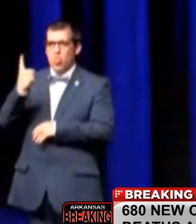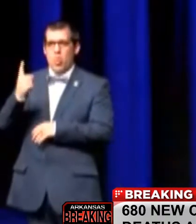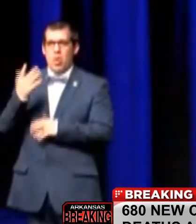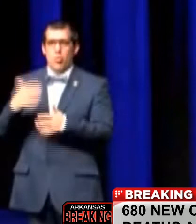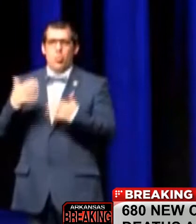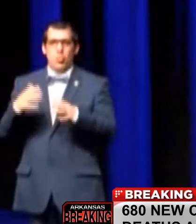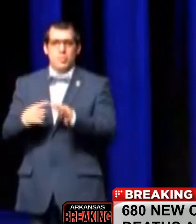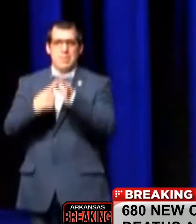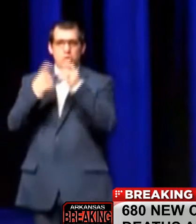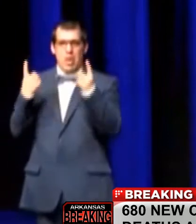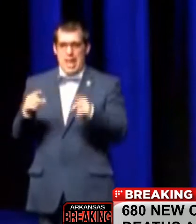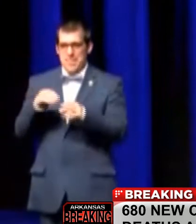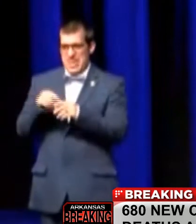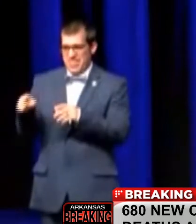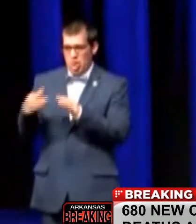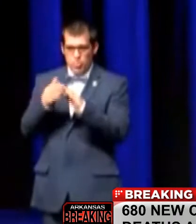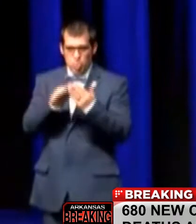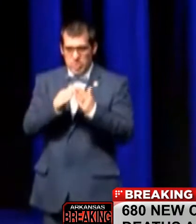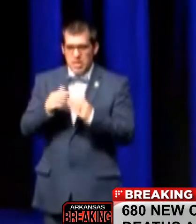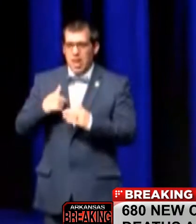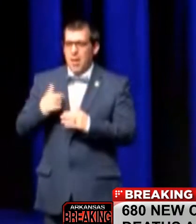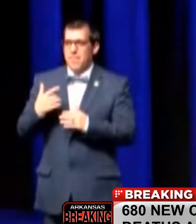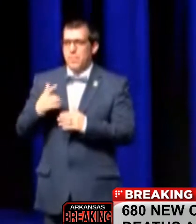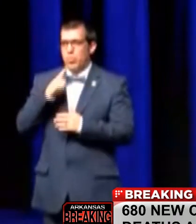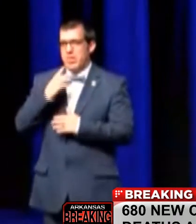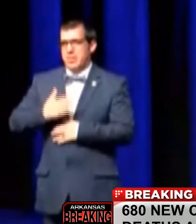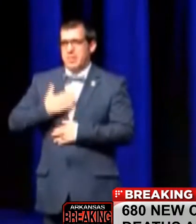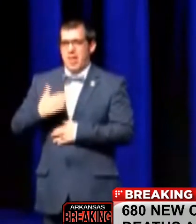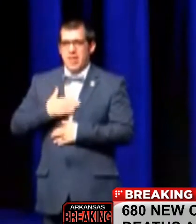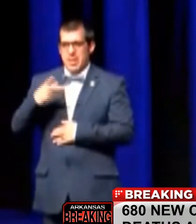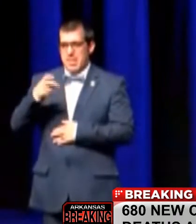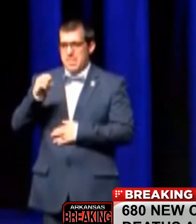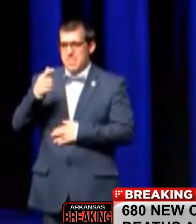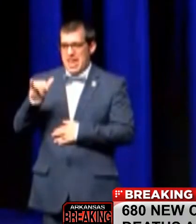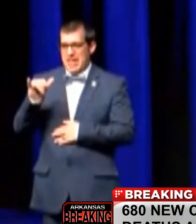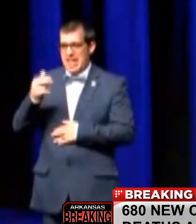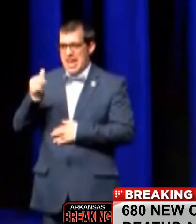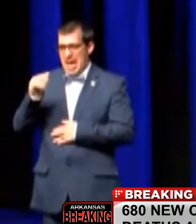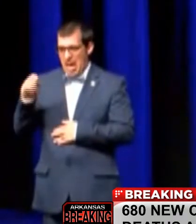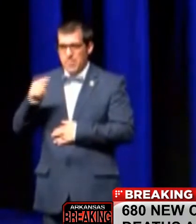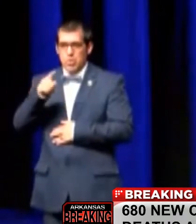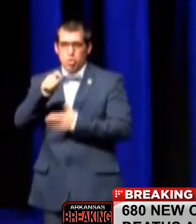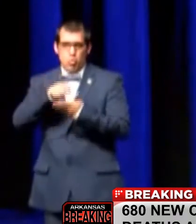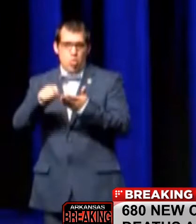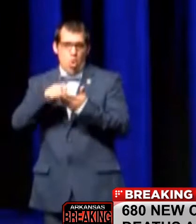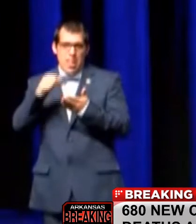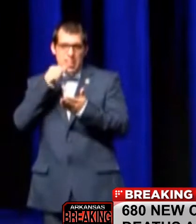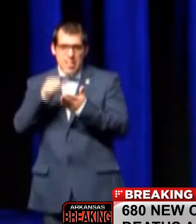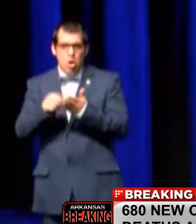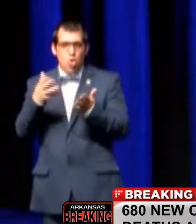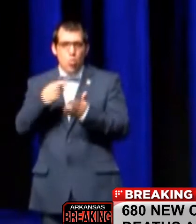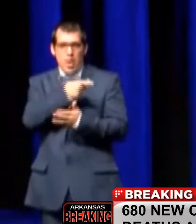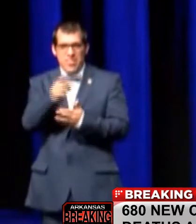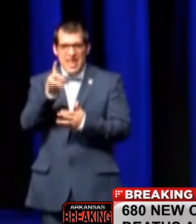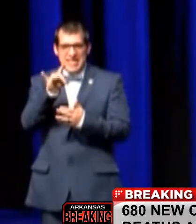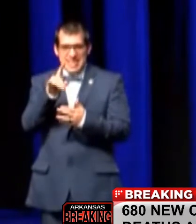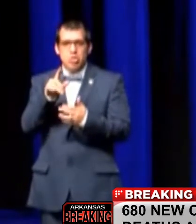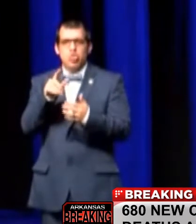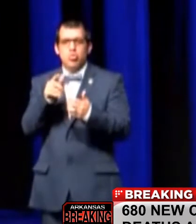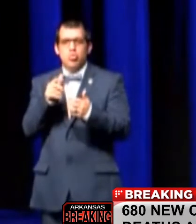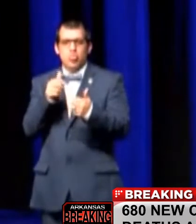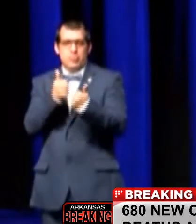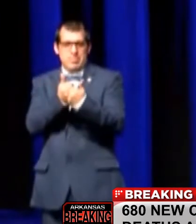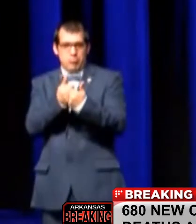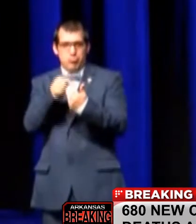communities. And I'm delighted that Peggy Abbott wrote me a letter indicating what they did to meet that challenge in Camden,